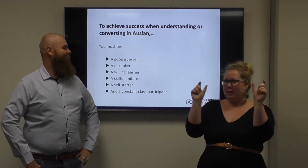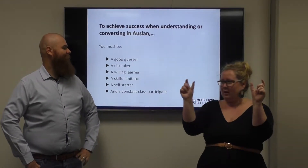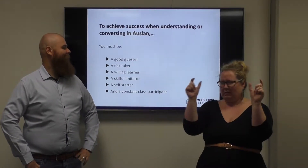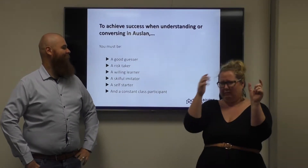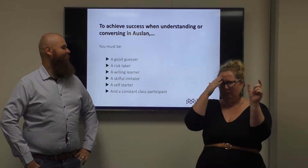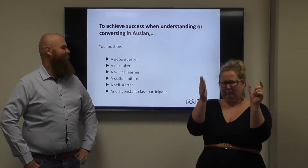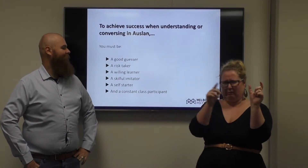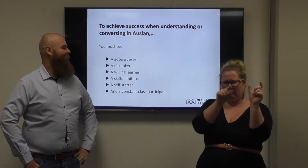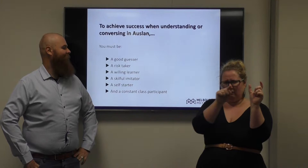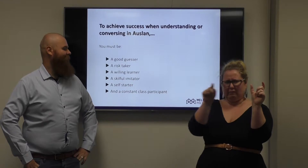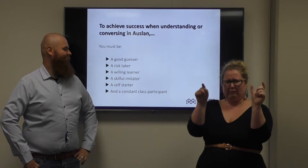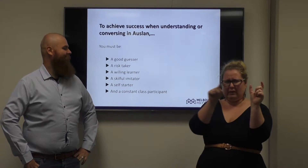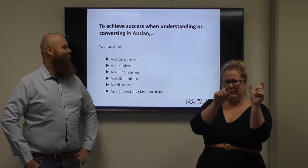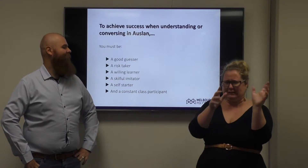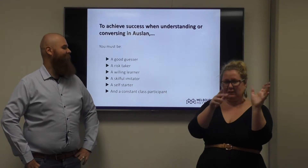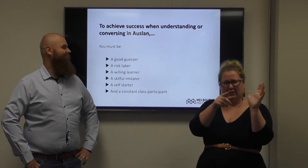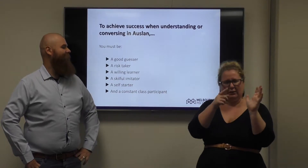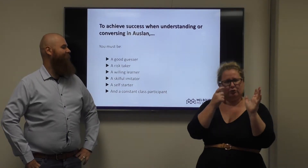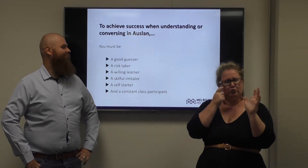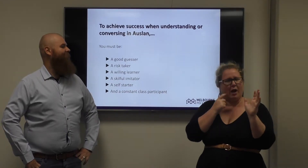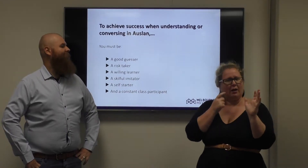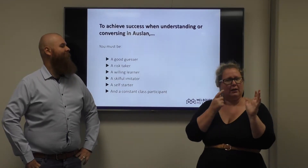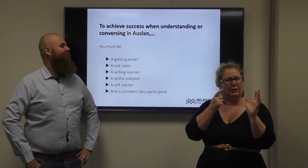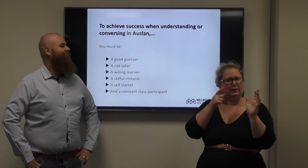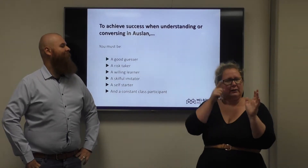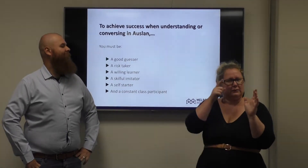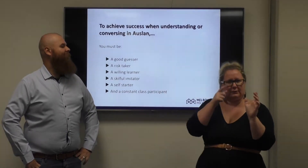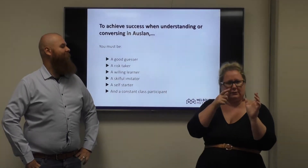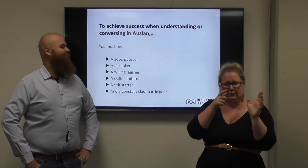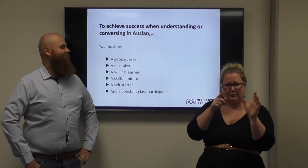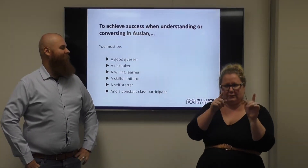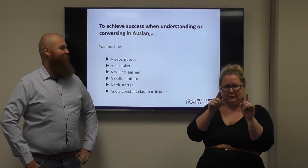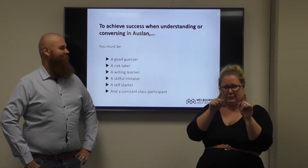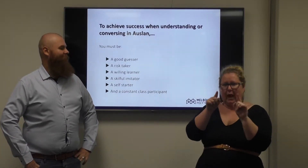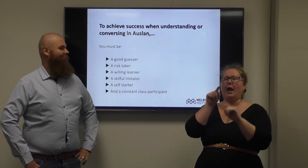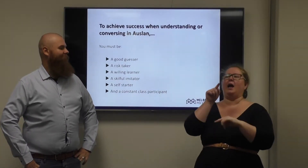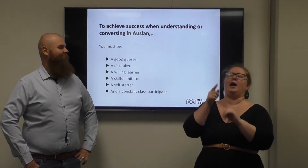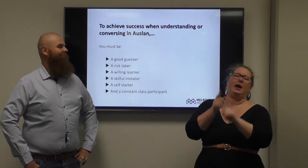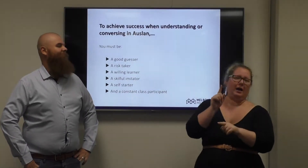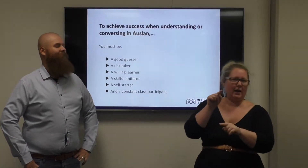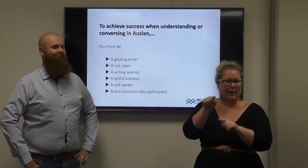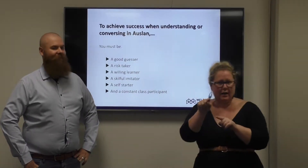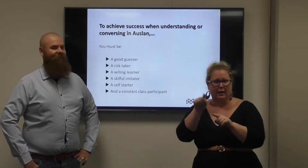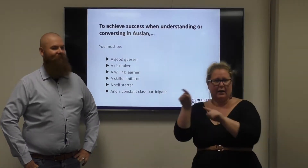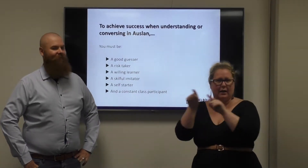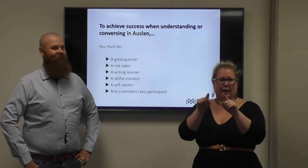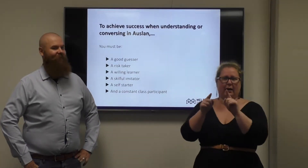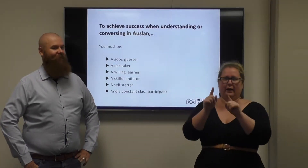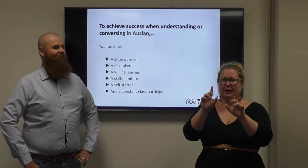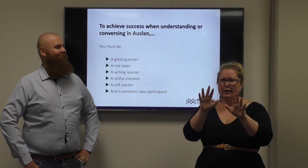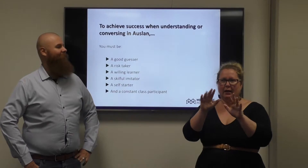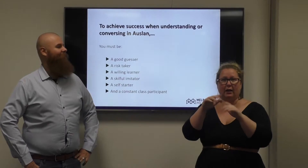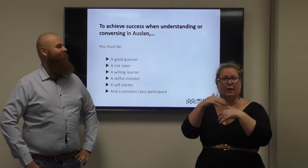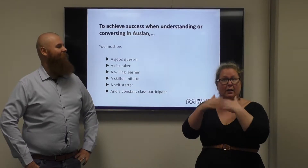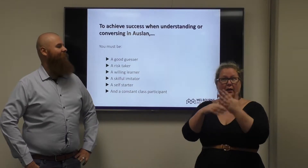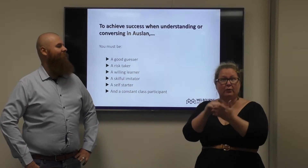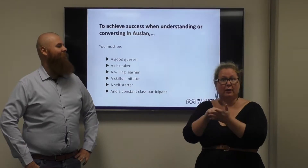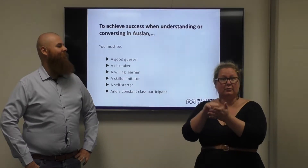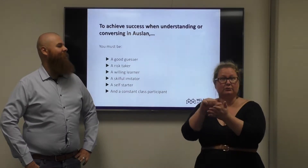Sometimes you might know two different words, two different signs, and you'll try to work out what the meaning is.